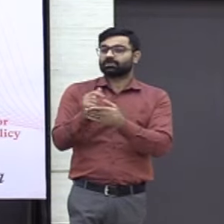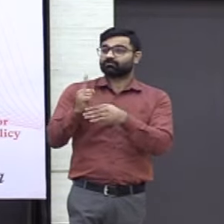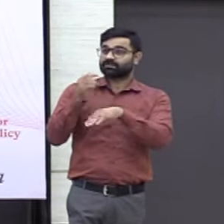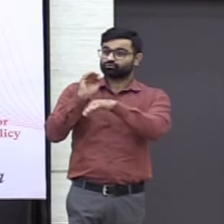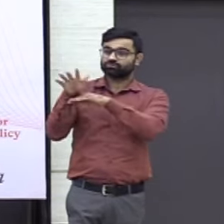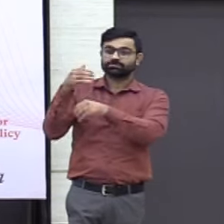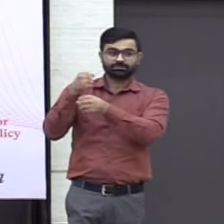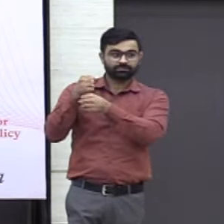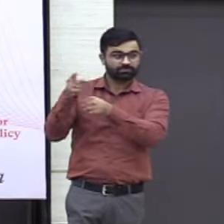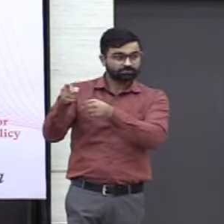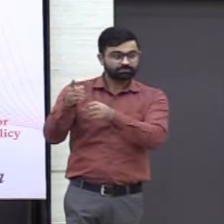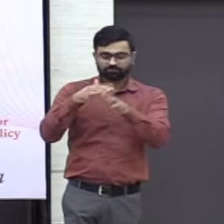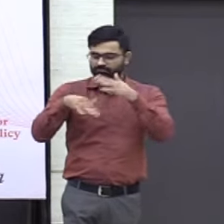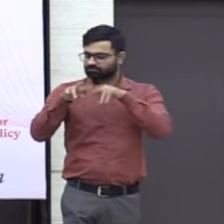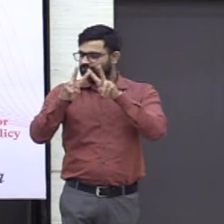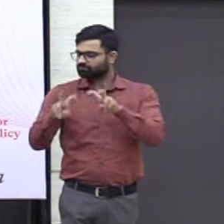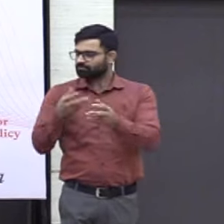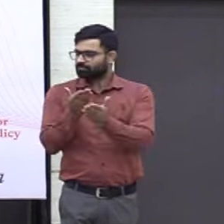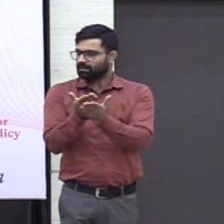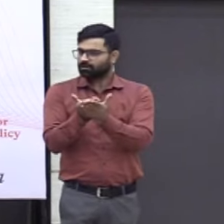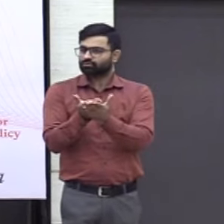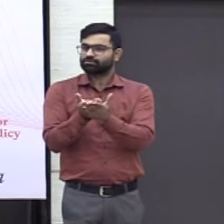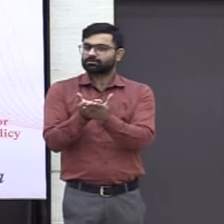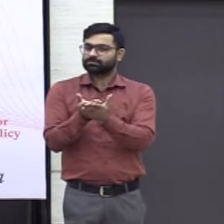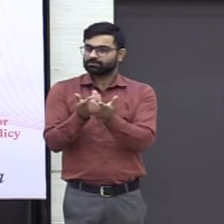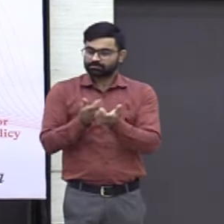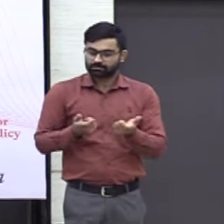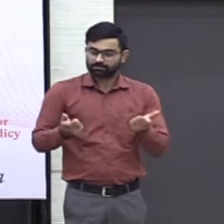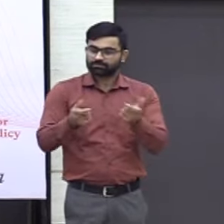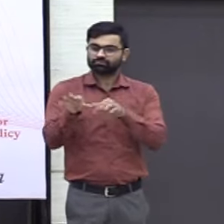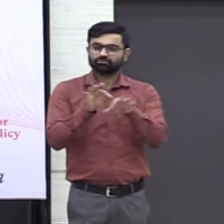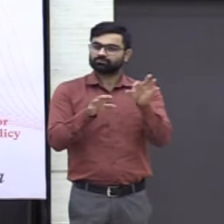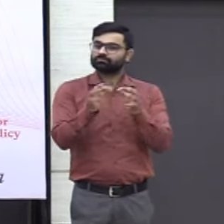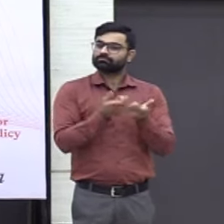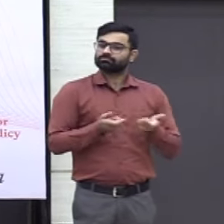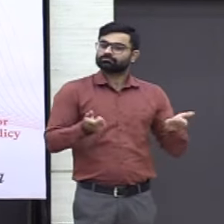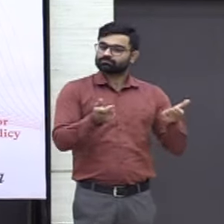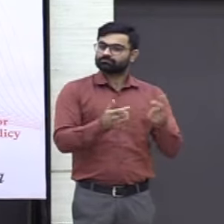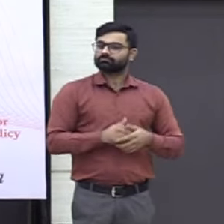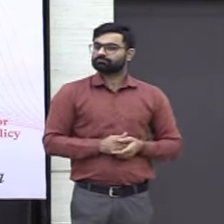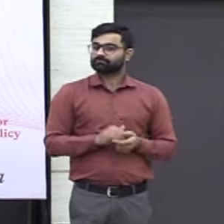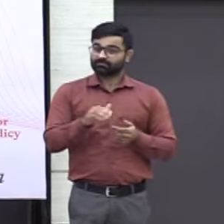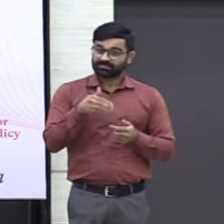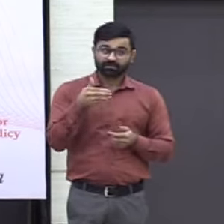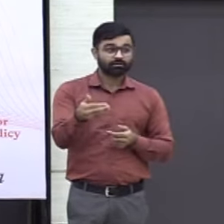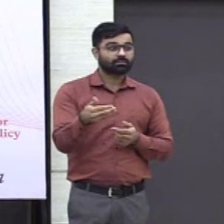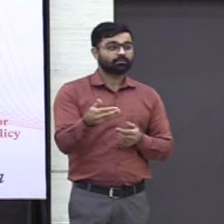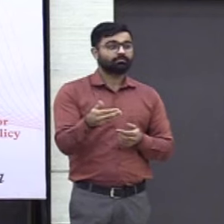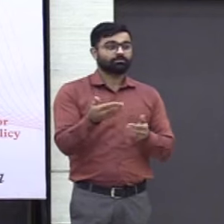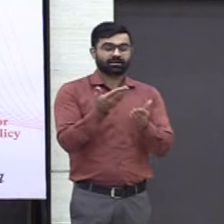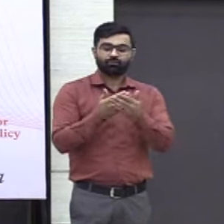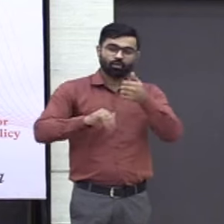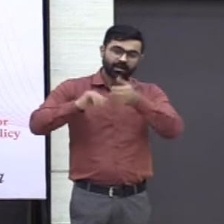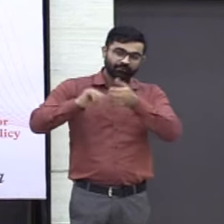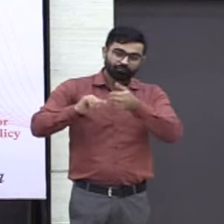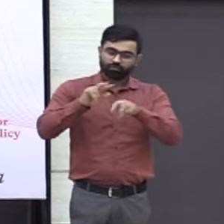government. Government analyzes the recommendations of the standing committee or the select committee, then gets the